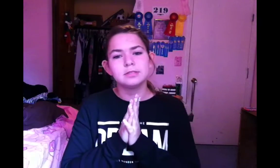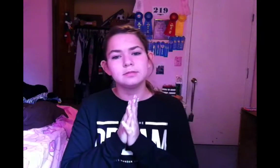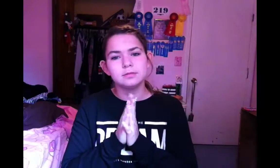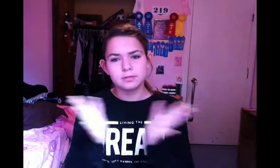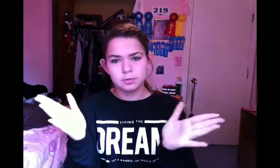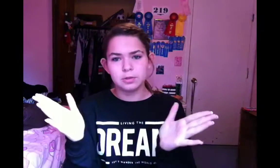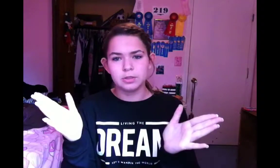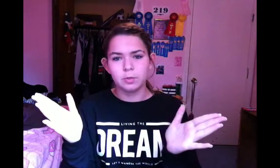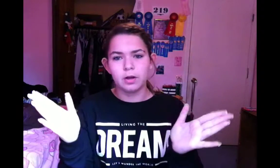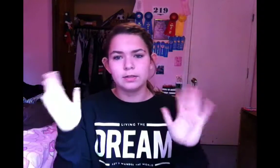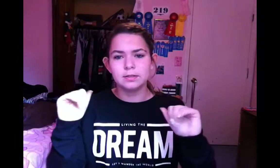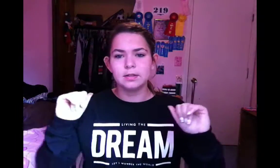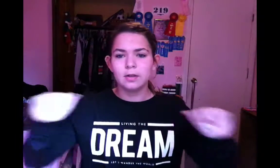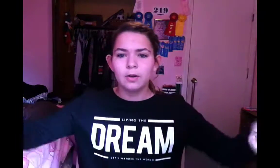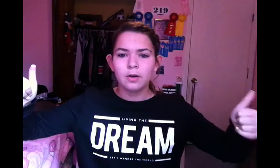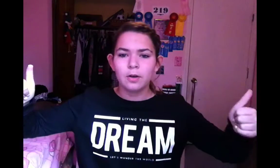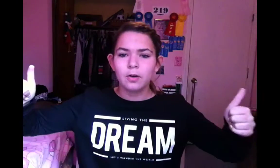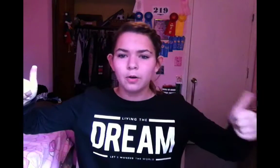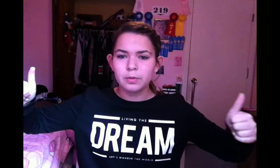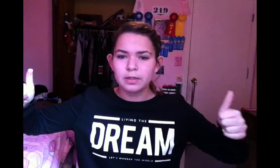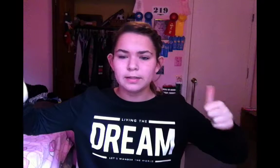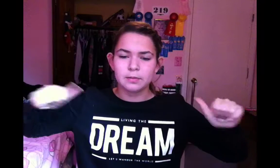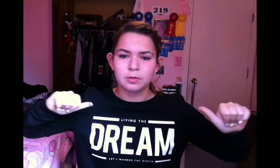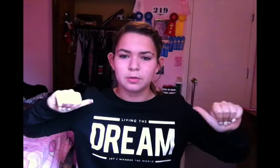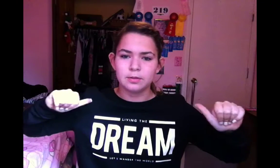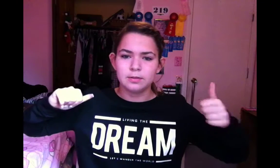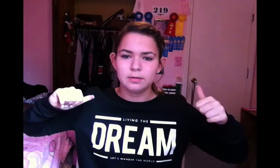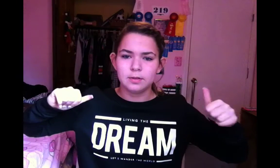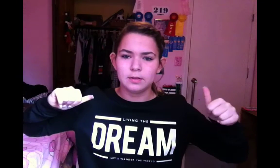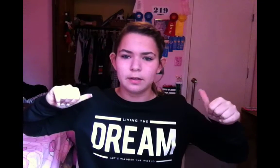Do what you want. Hope you liked. I'm going to quit. design.